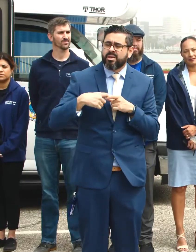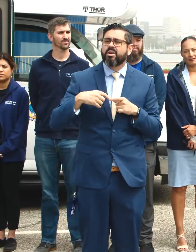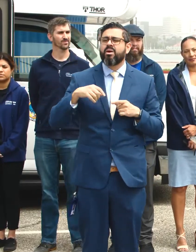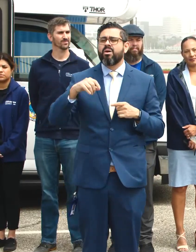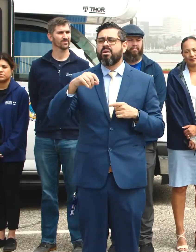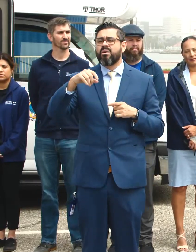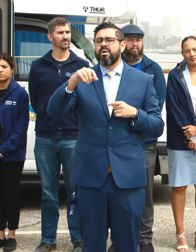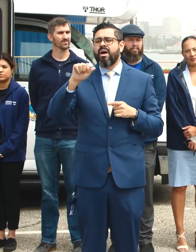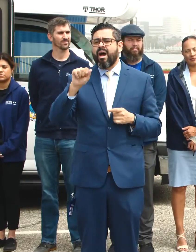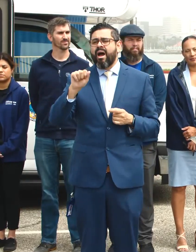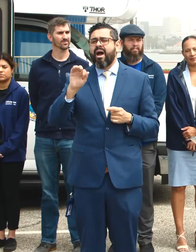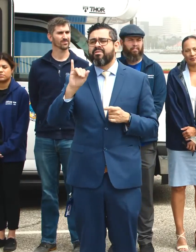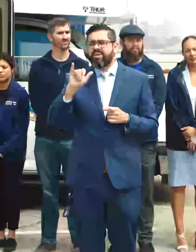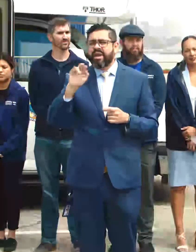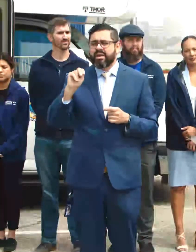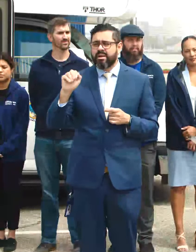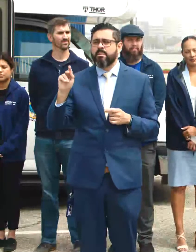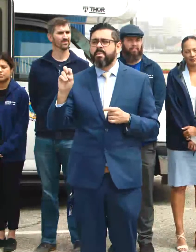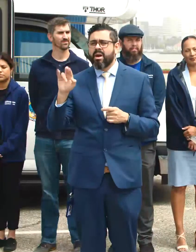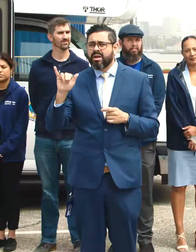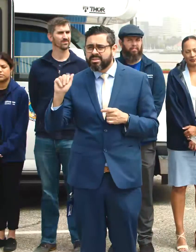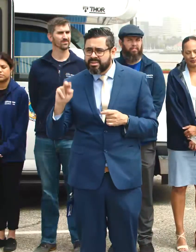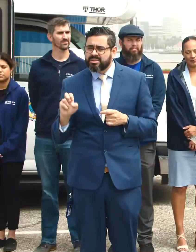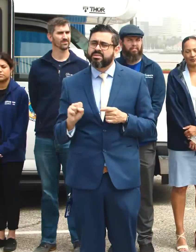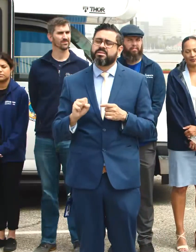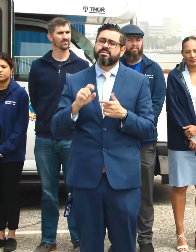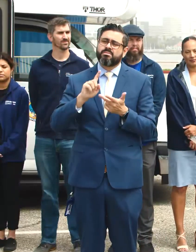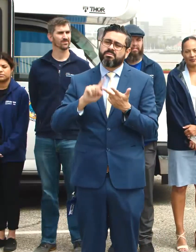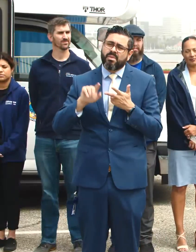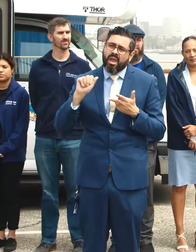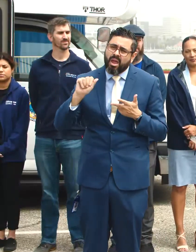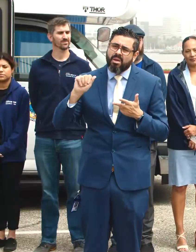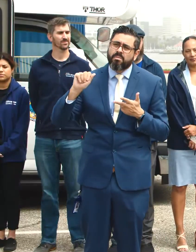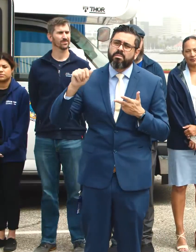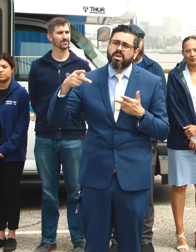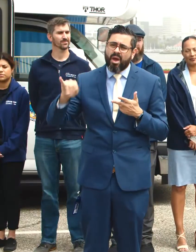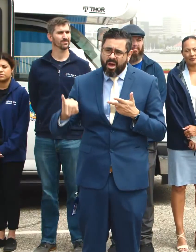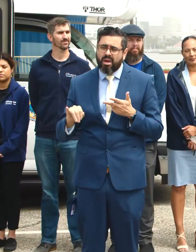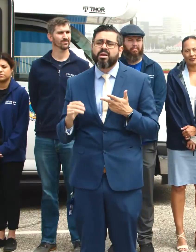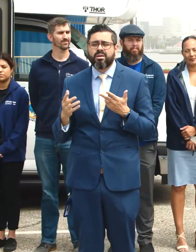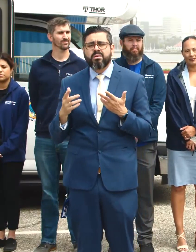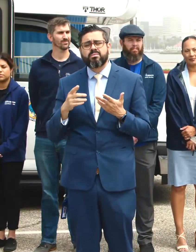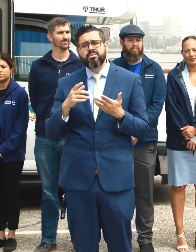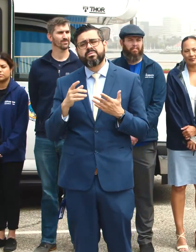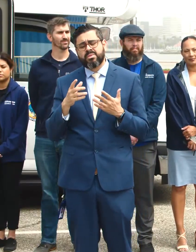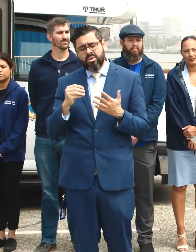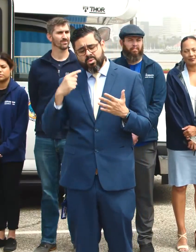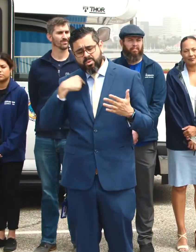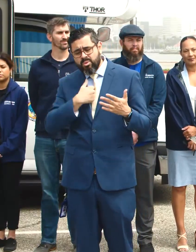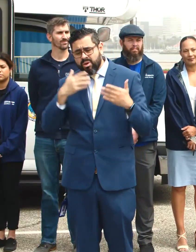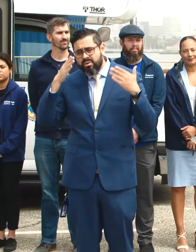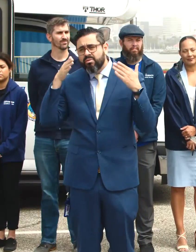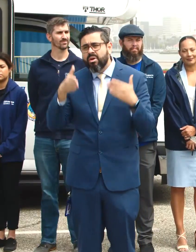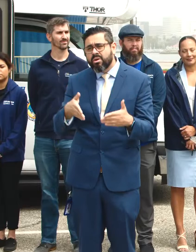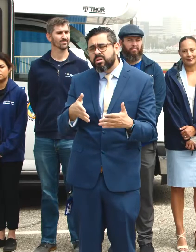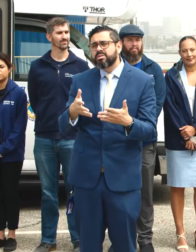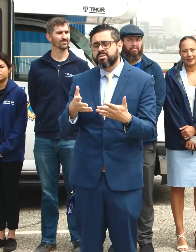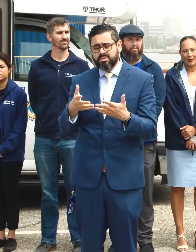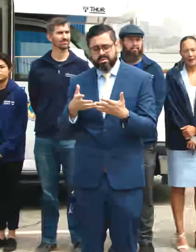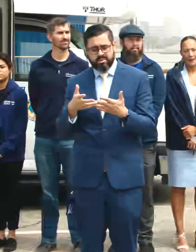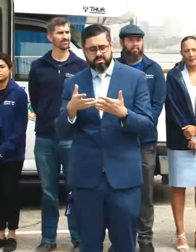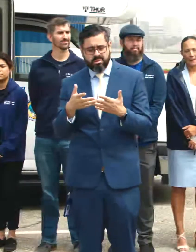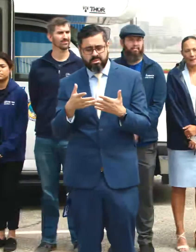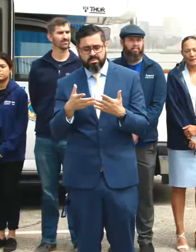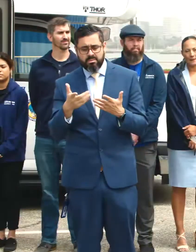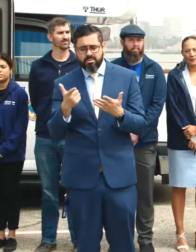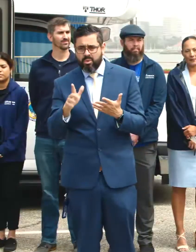Americans, API, because they still are overrepresented in this space. It tells us that when we focus, we can make a real difference. We committed to